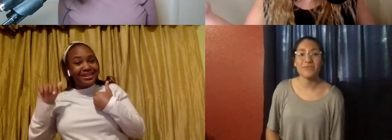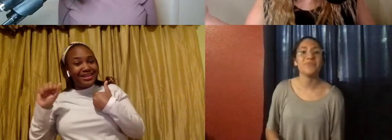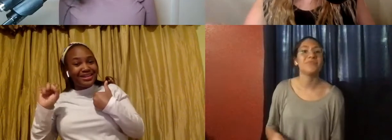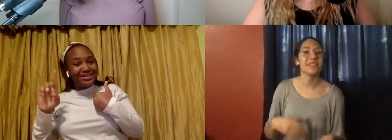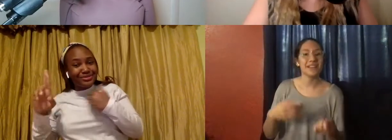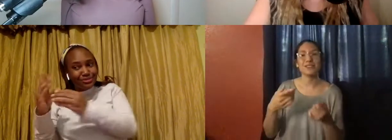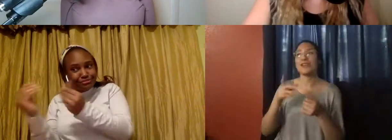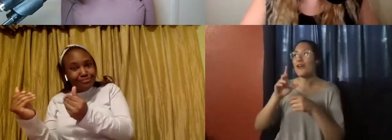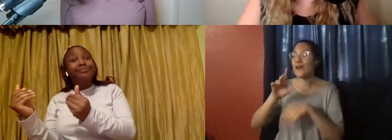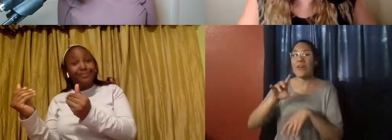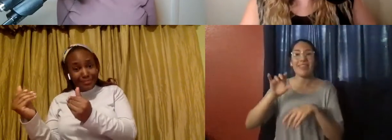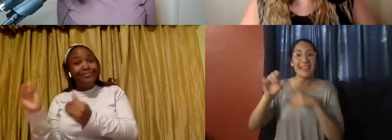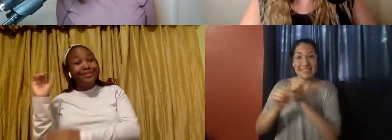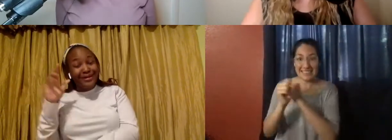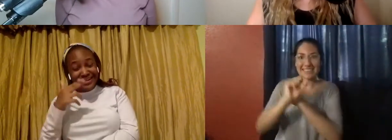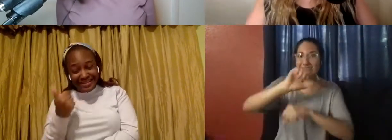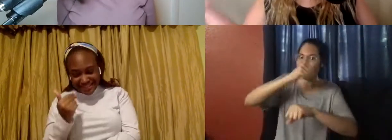It's wild.